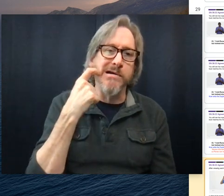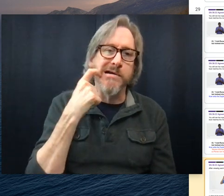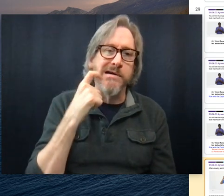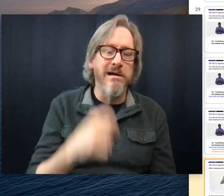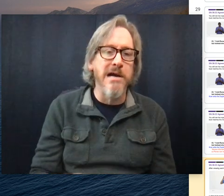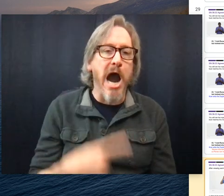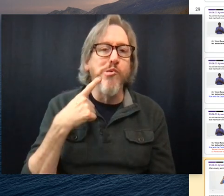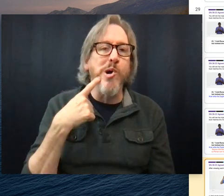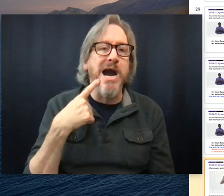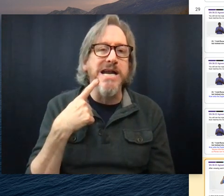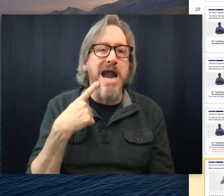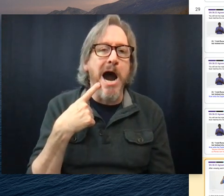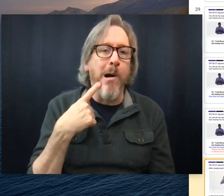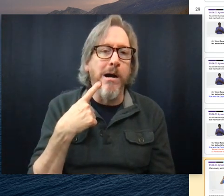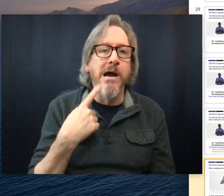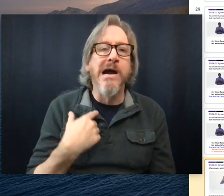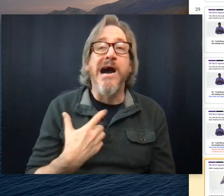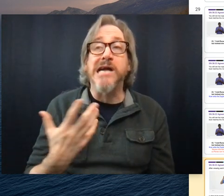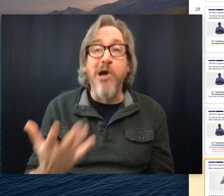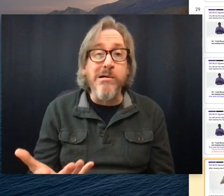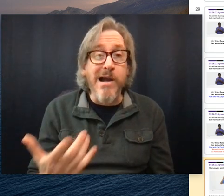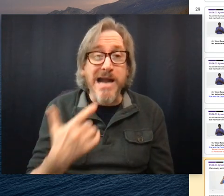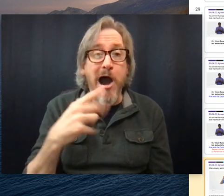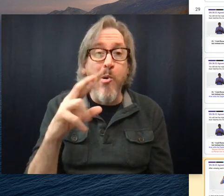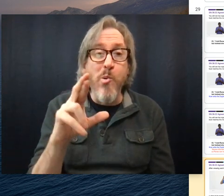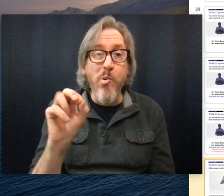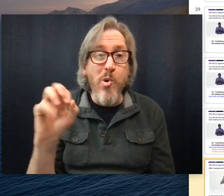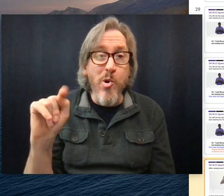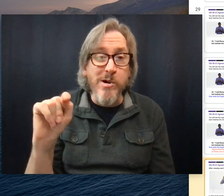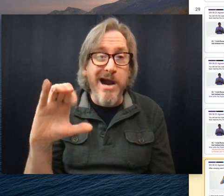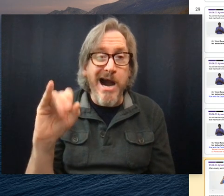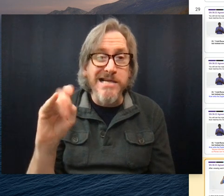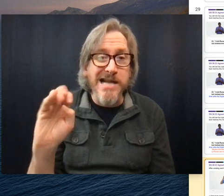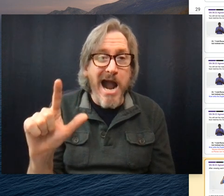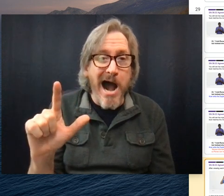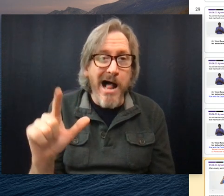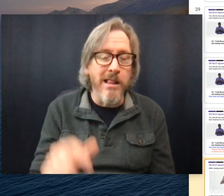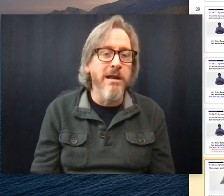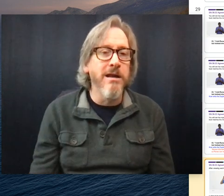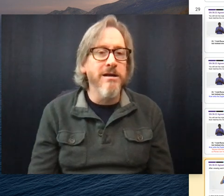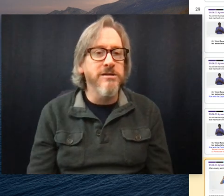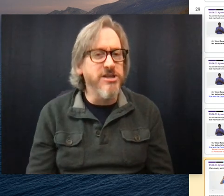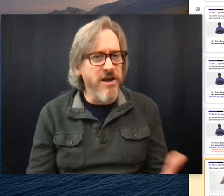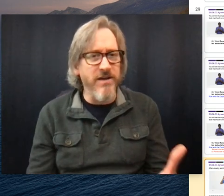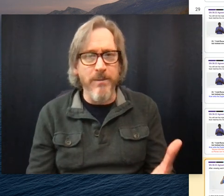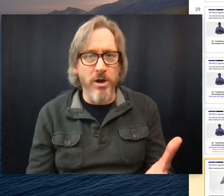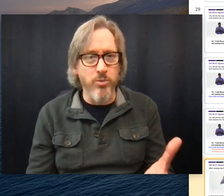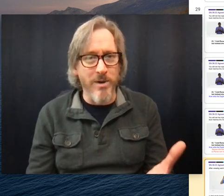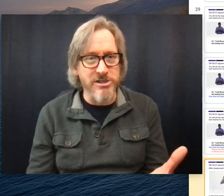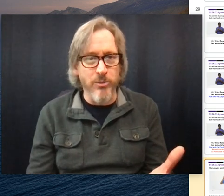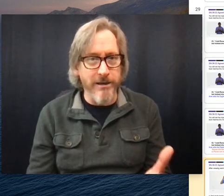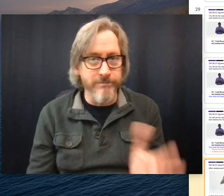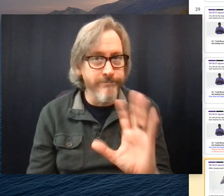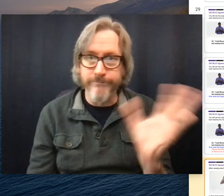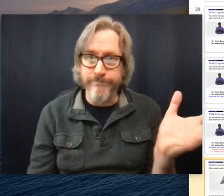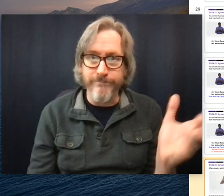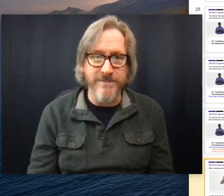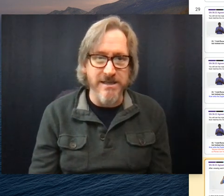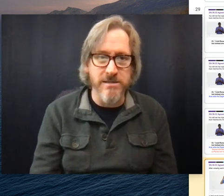on. Root canal. I told you I got a root canal. If anybody watched West